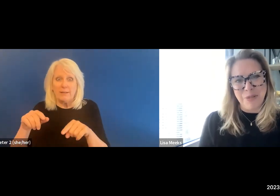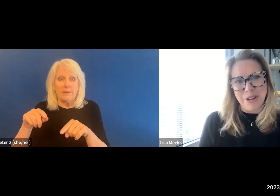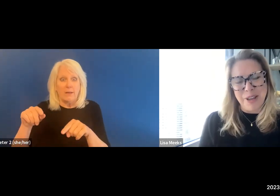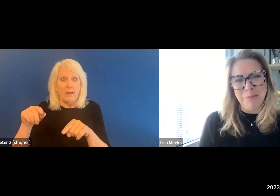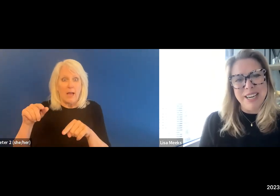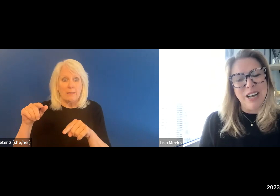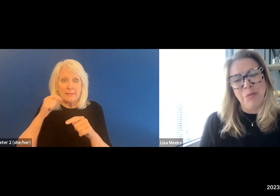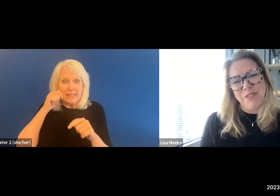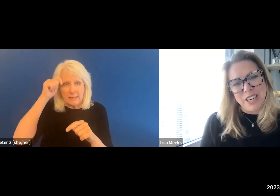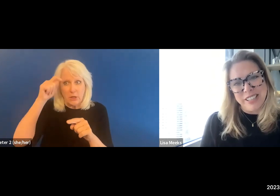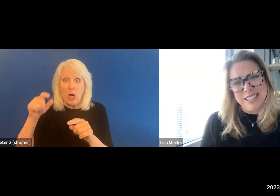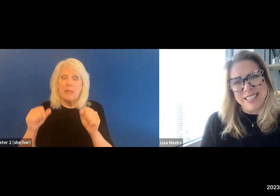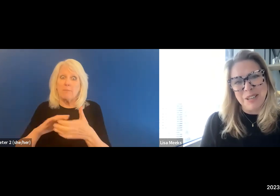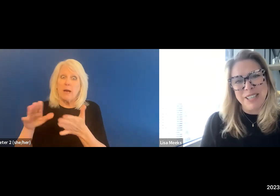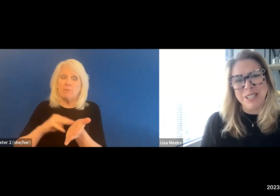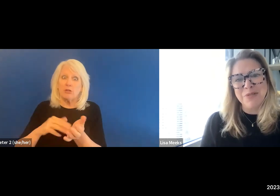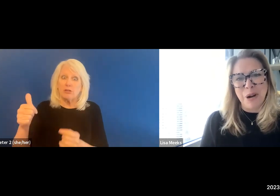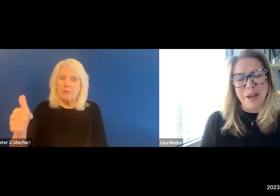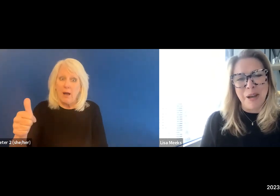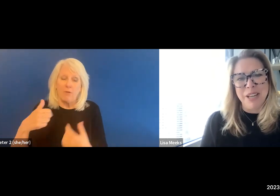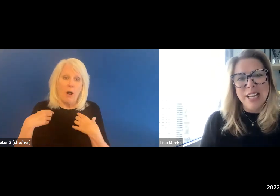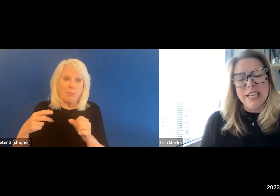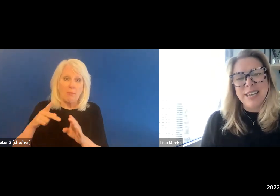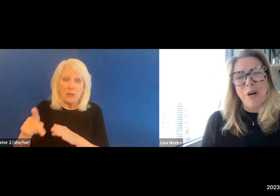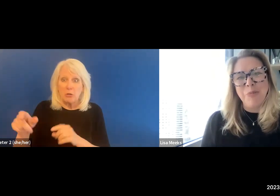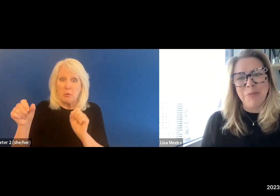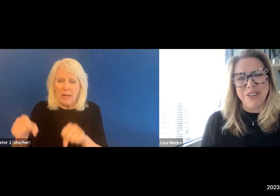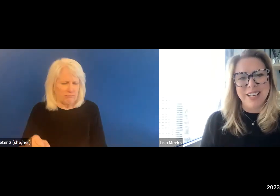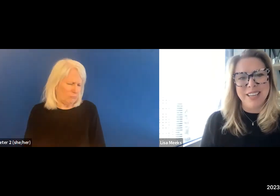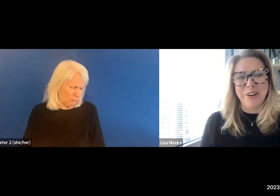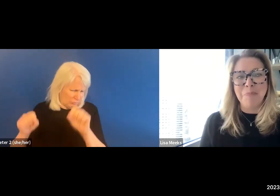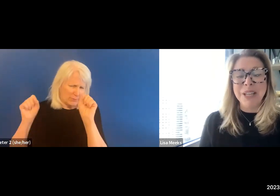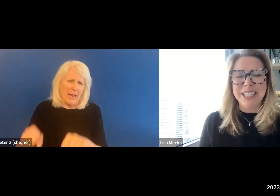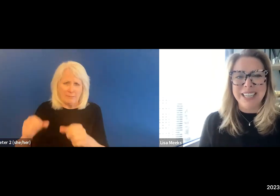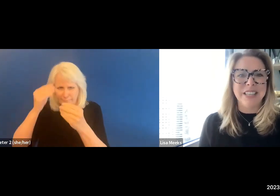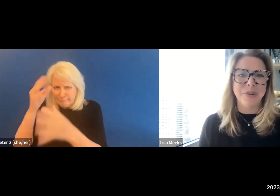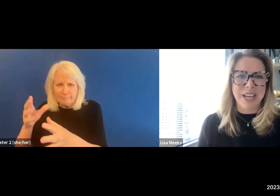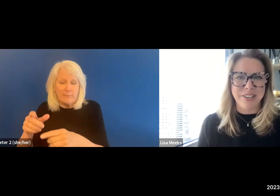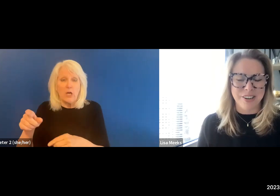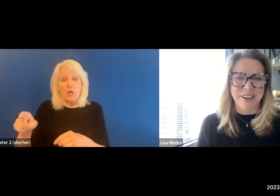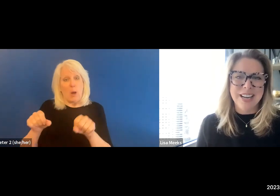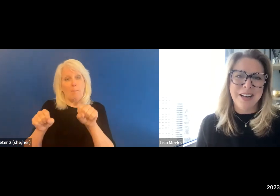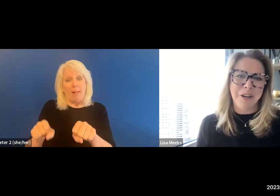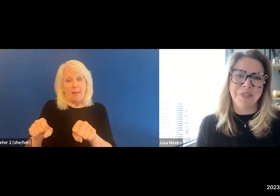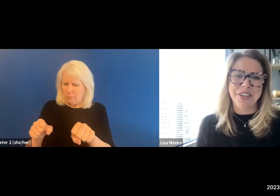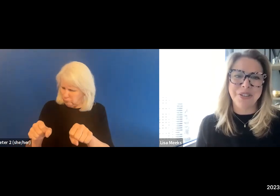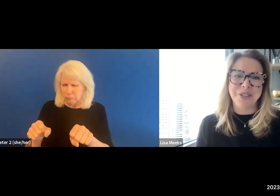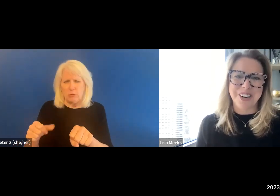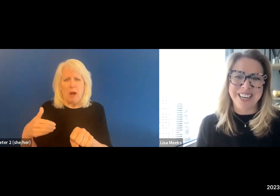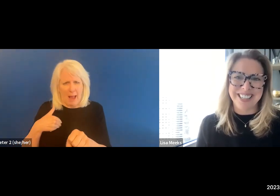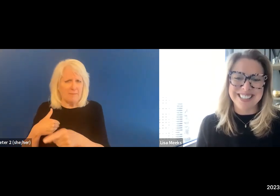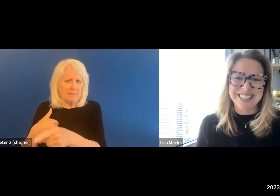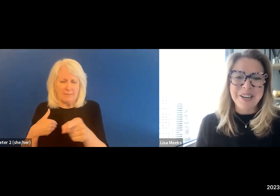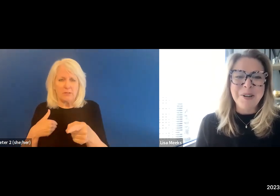a place for them and health professions is a place for them, and to help them understand their ability to enter health